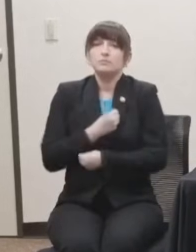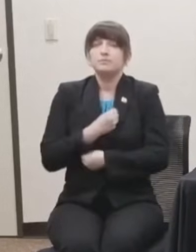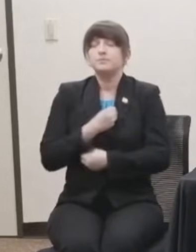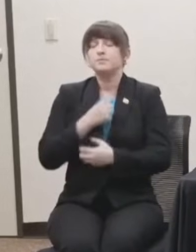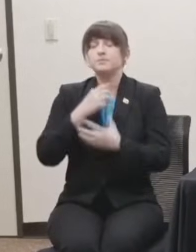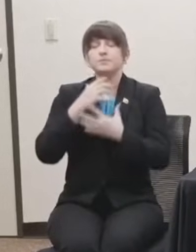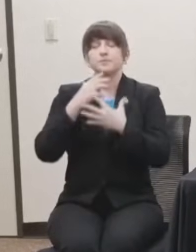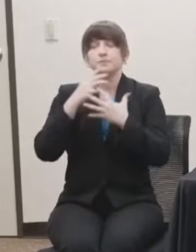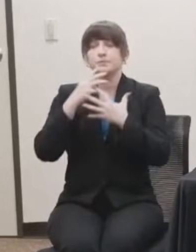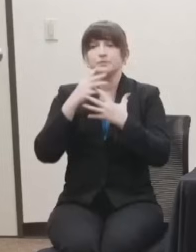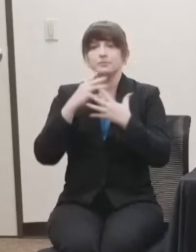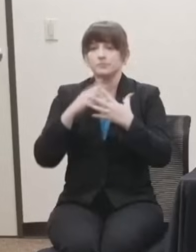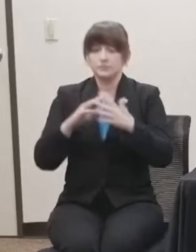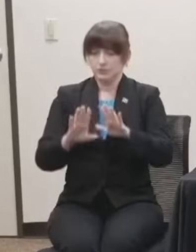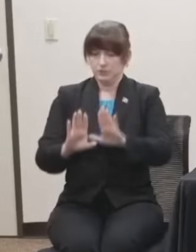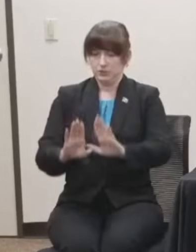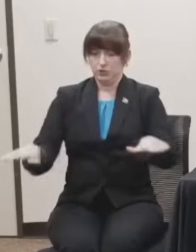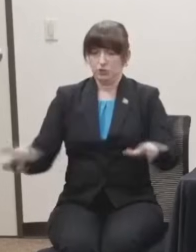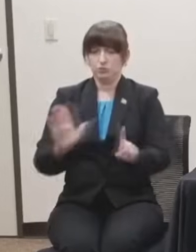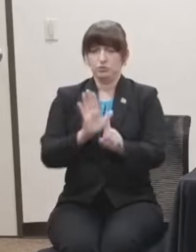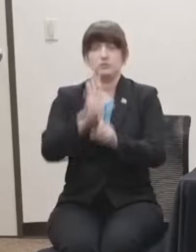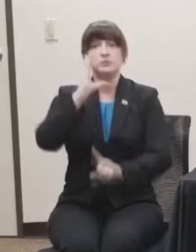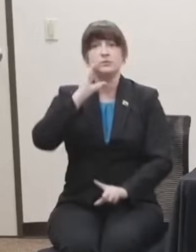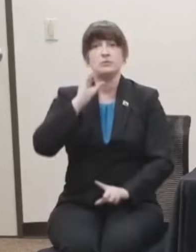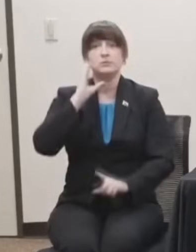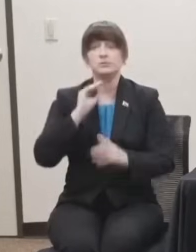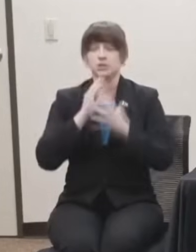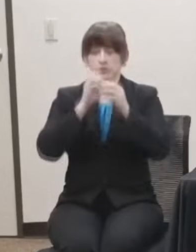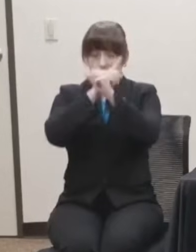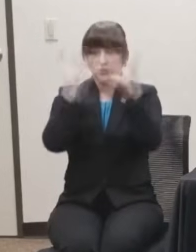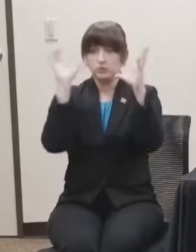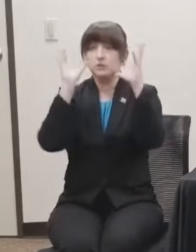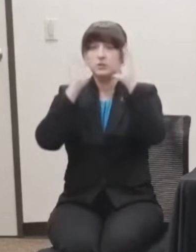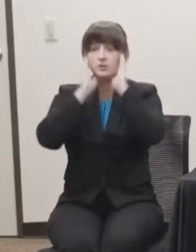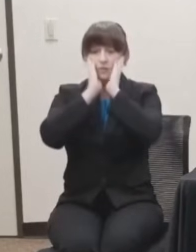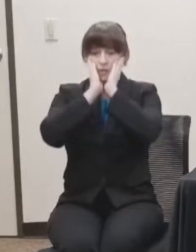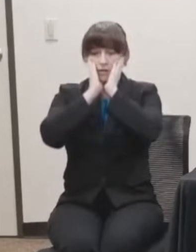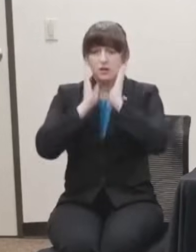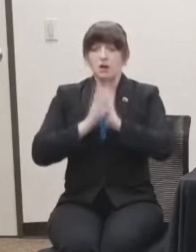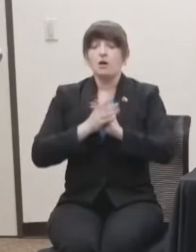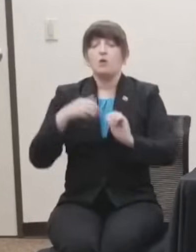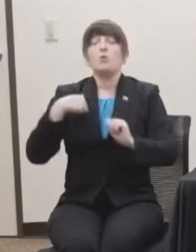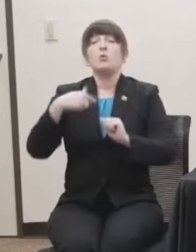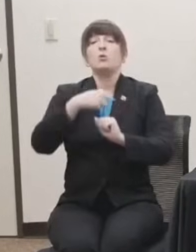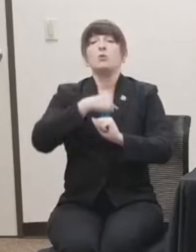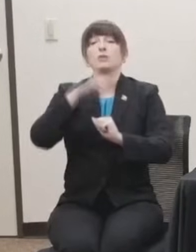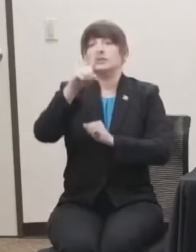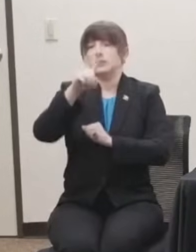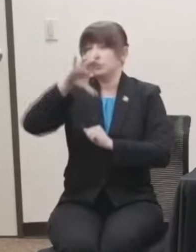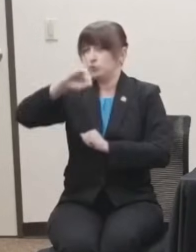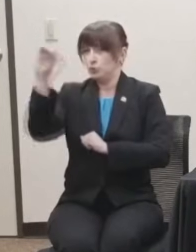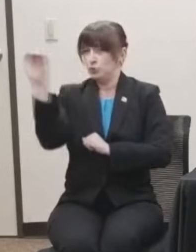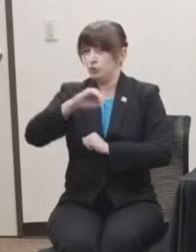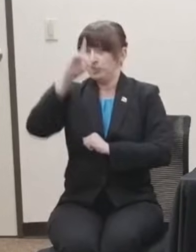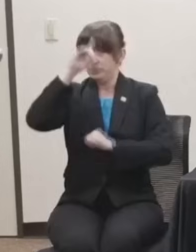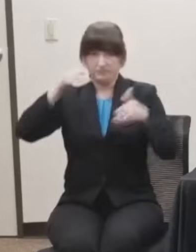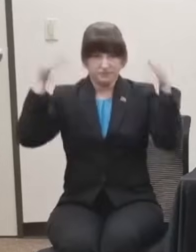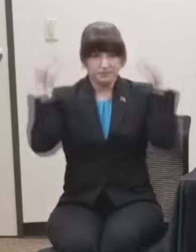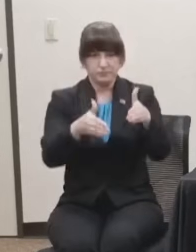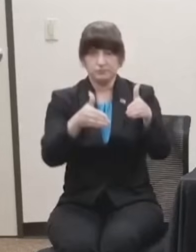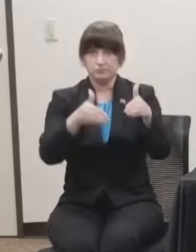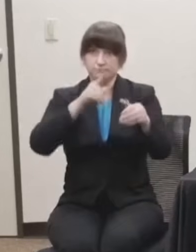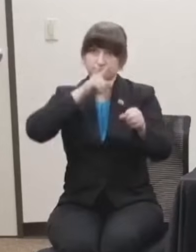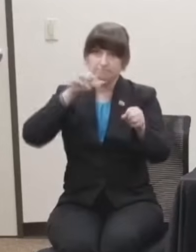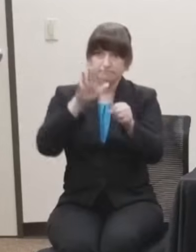will remain 100% dedicated, searching for every single one of the children who were at Camp Mystic, as well as anybody